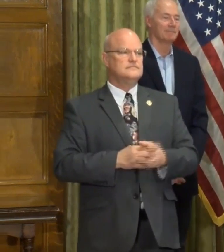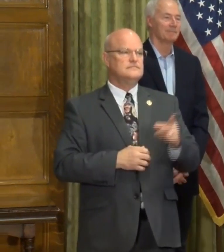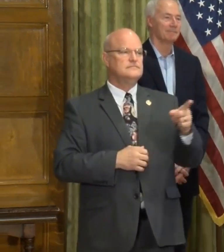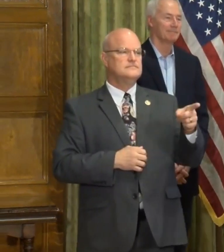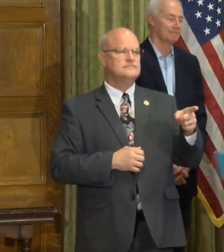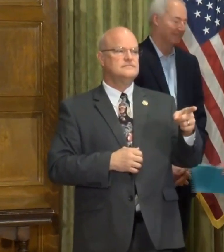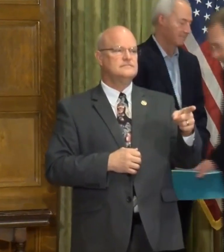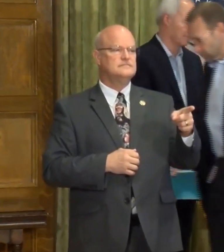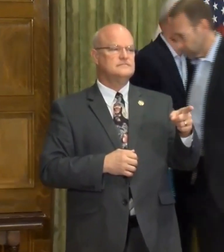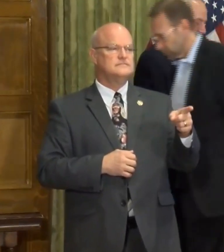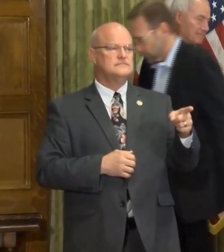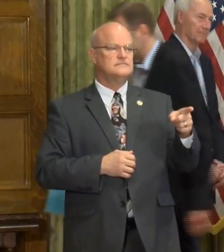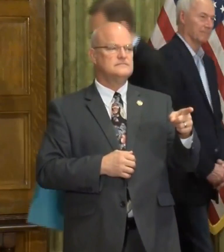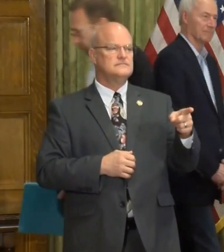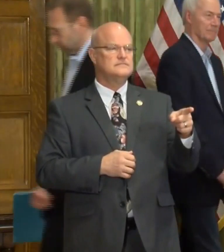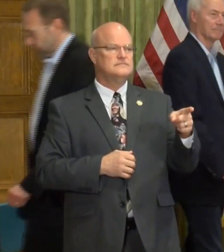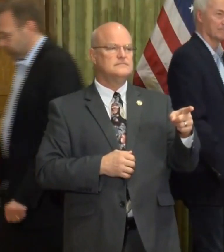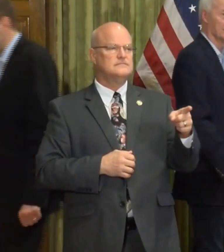Yes, ma'am.